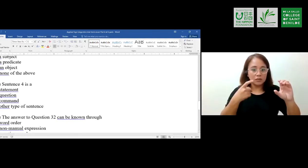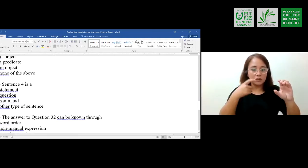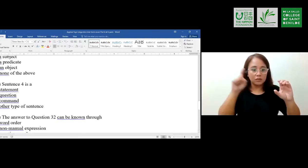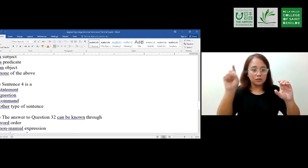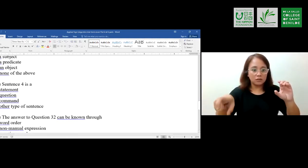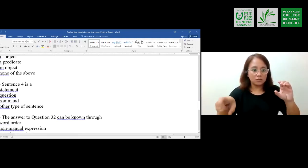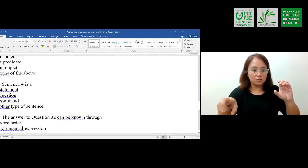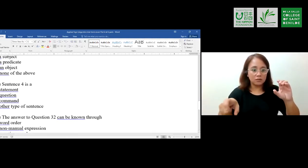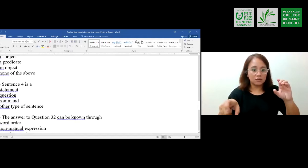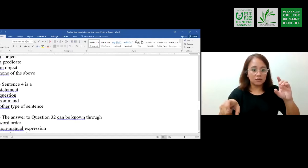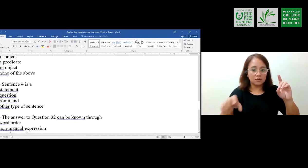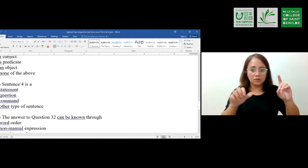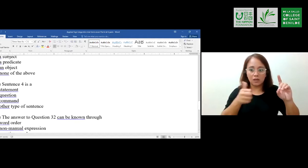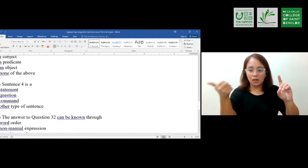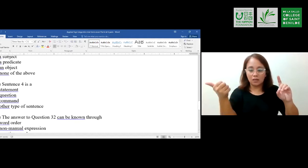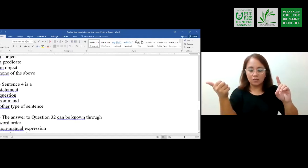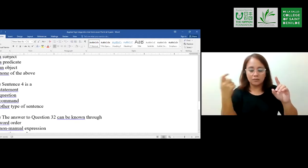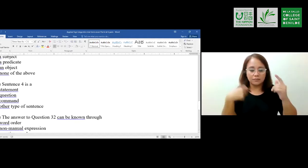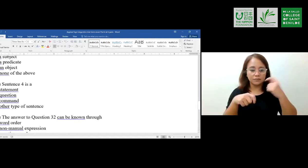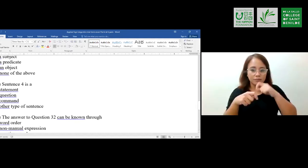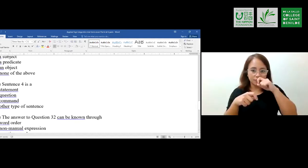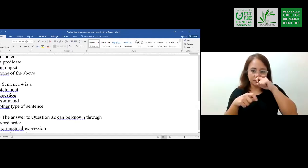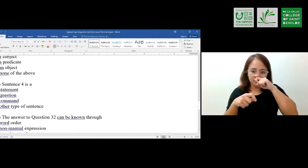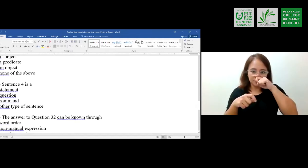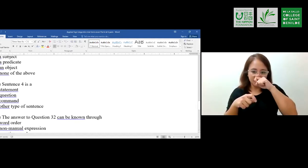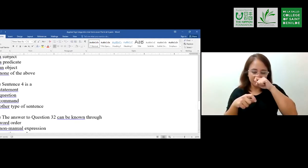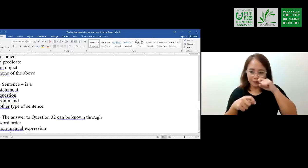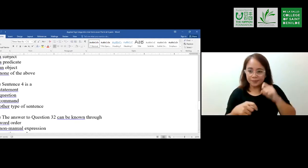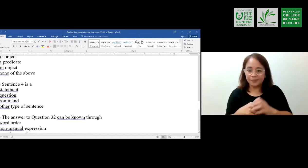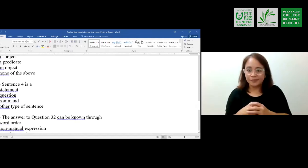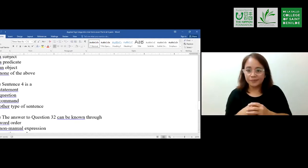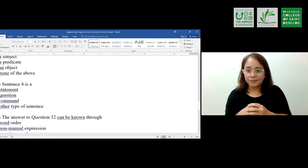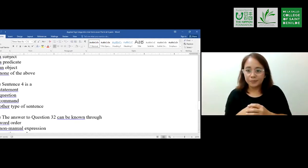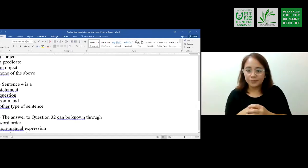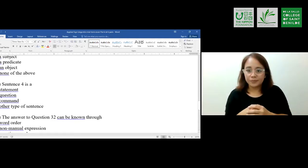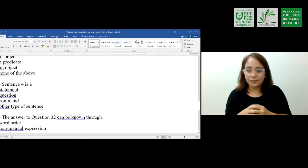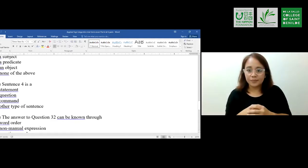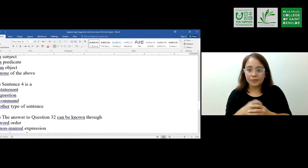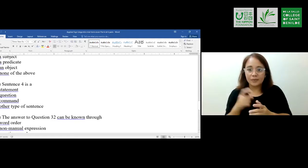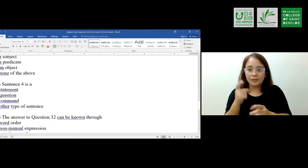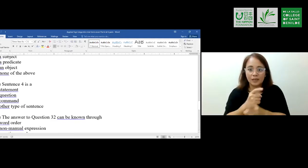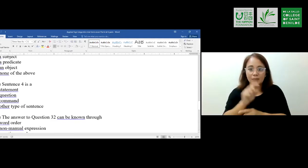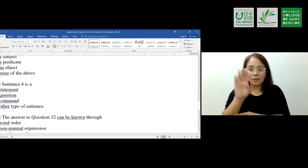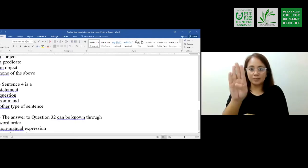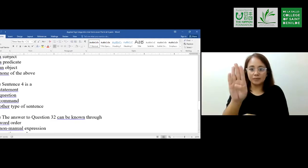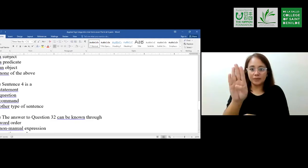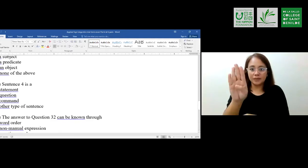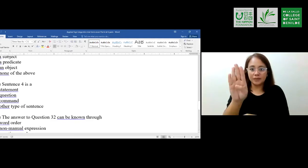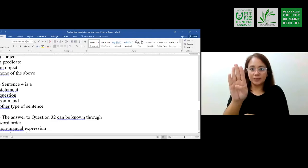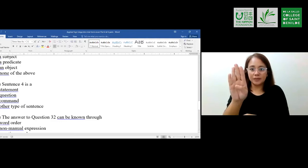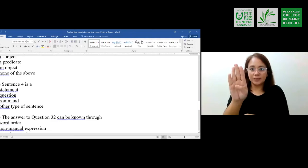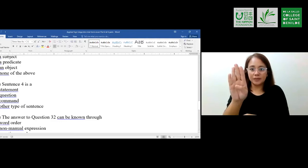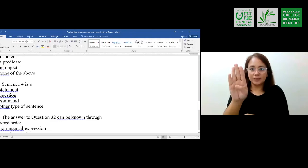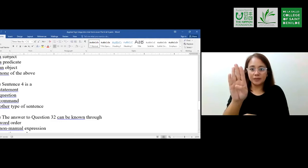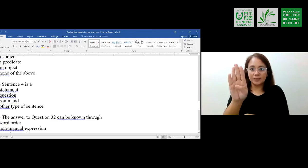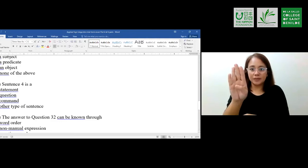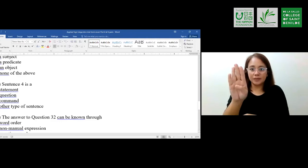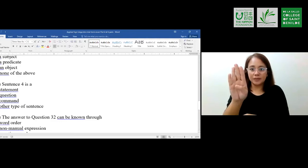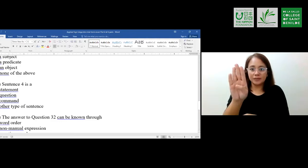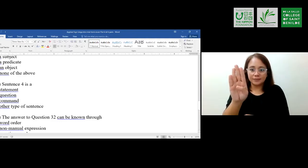I see Jasmine answering B, Marvin B. Yes, Jack B. B, as in boy.